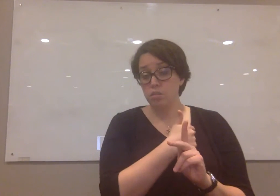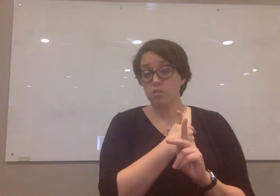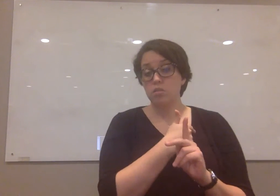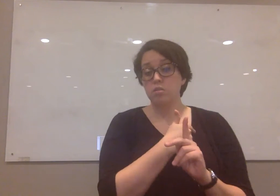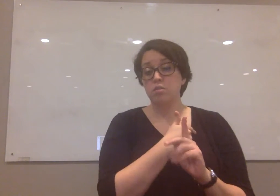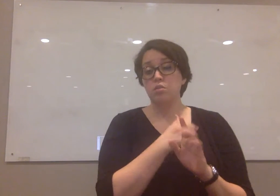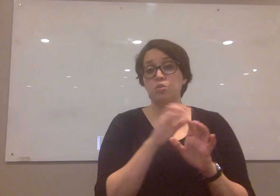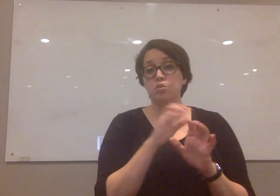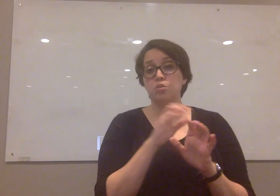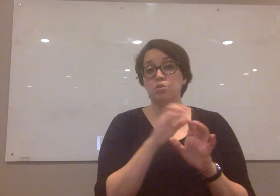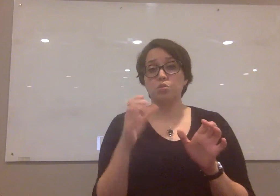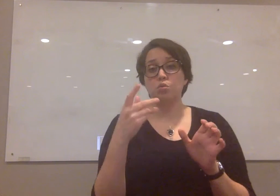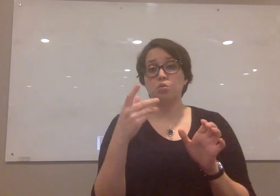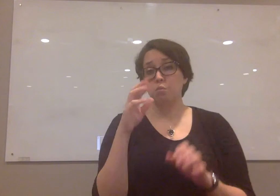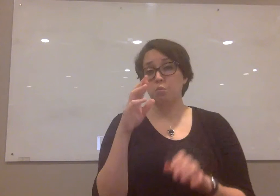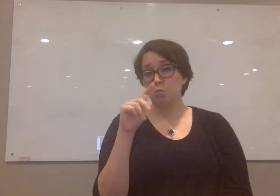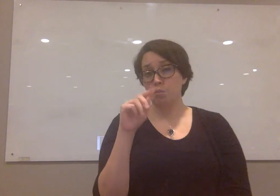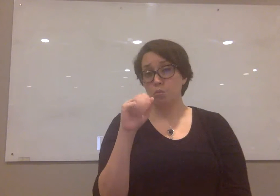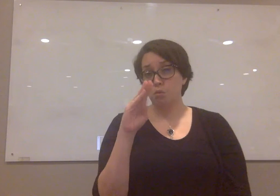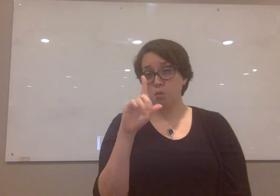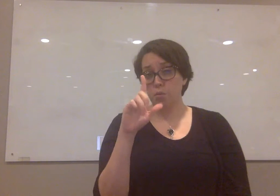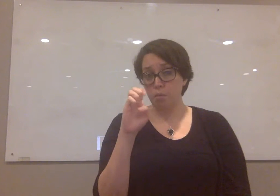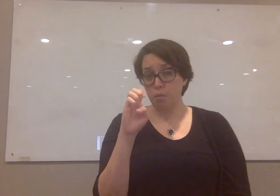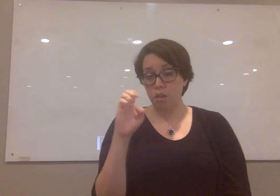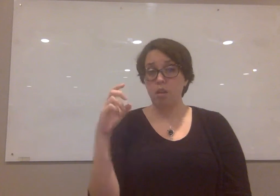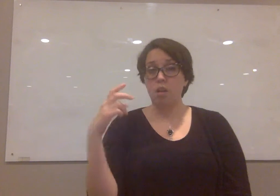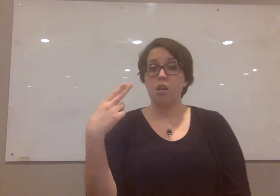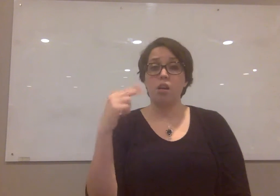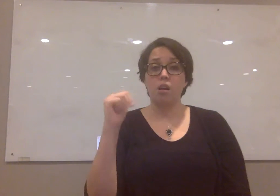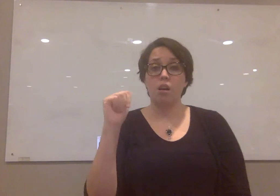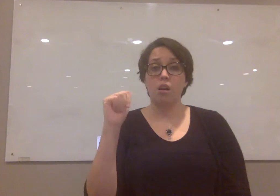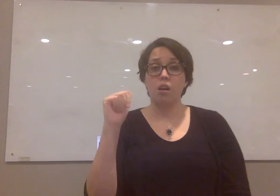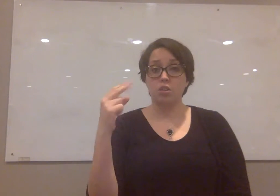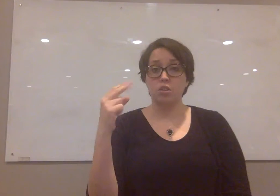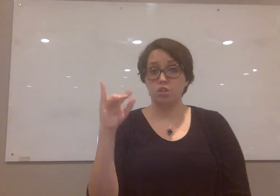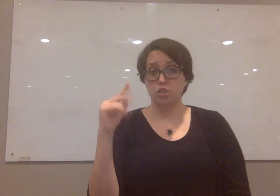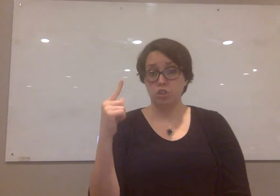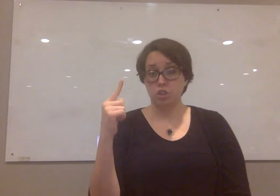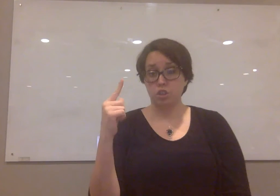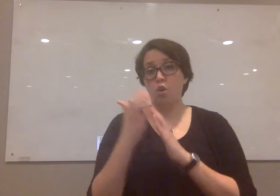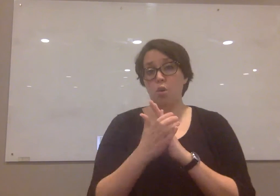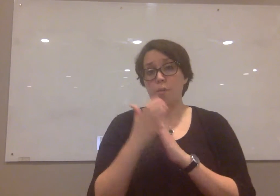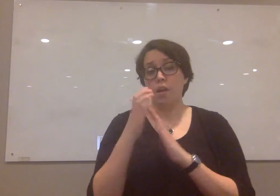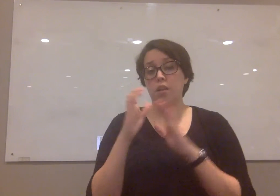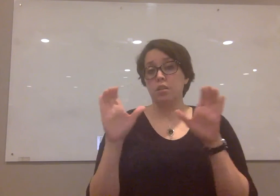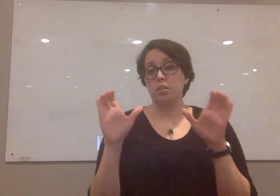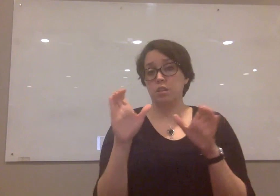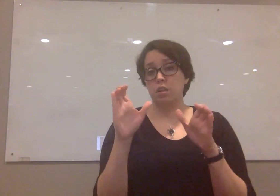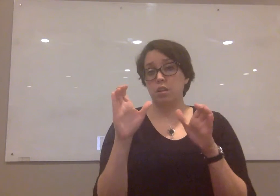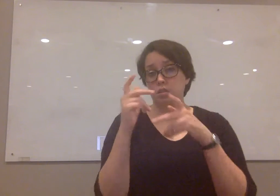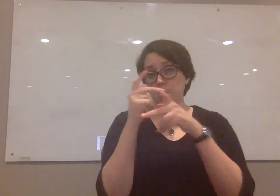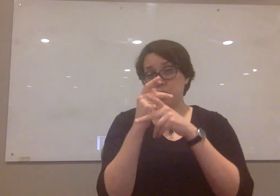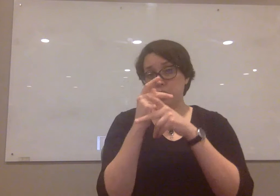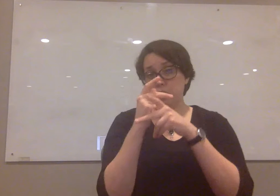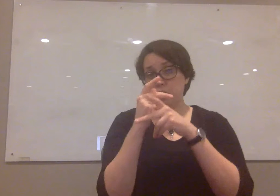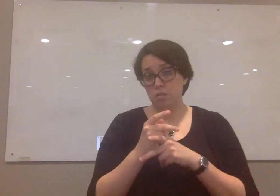portable hashing that automatically does the modulo arithmetic so that we can fit it in a given range of